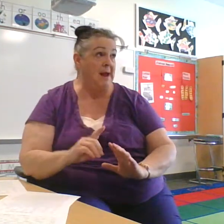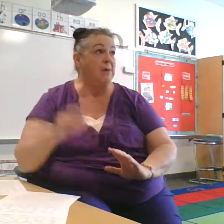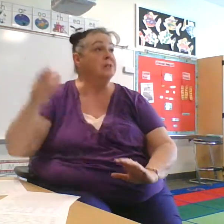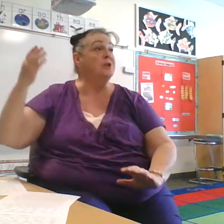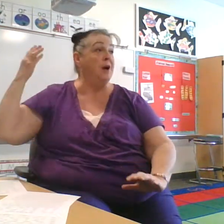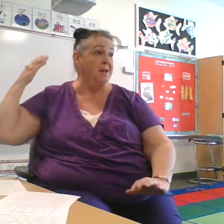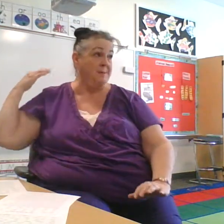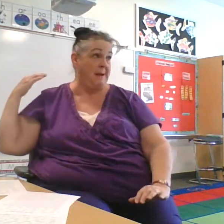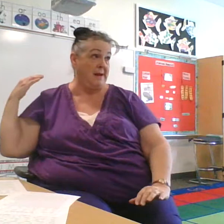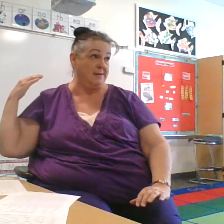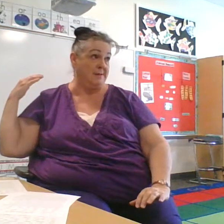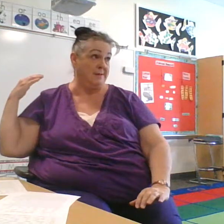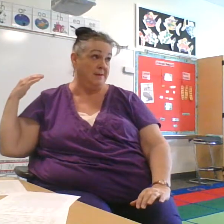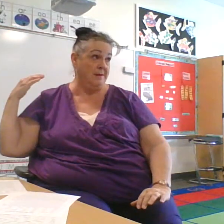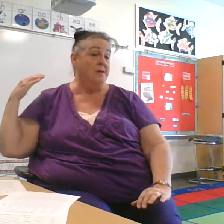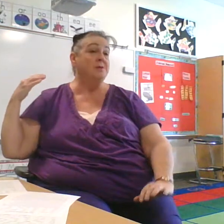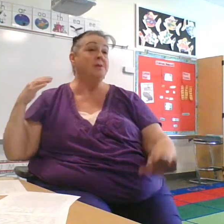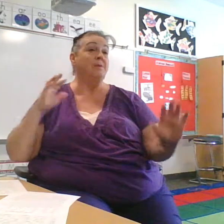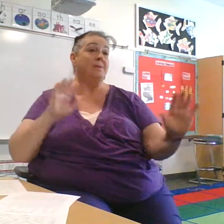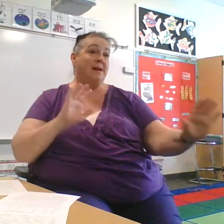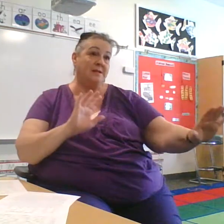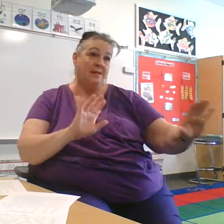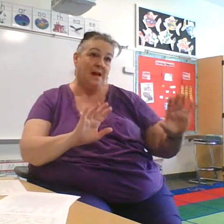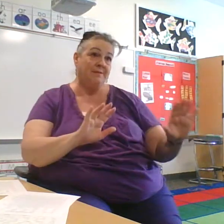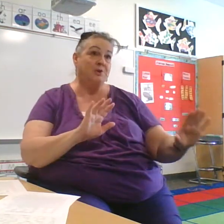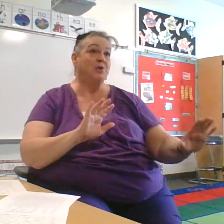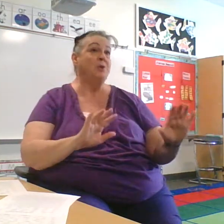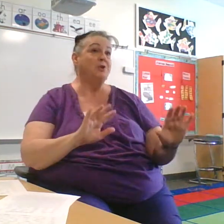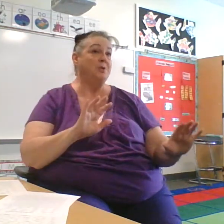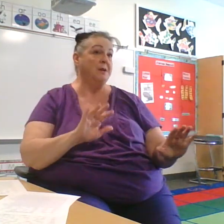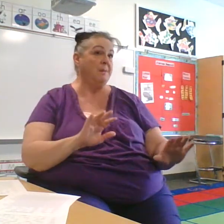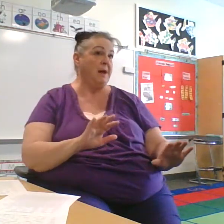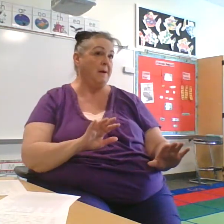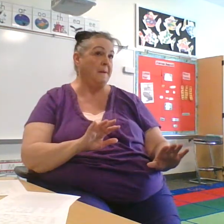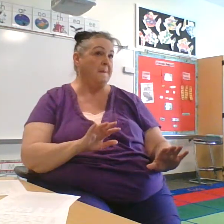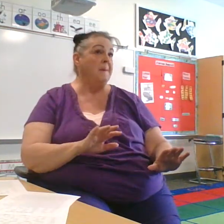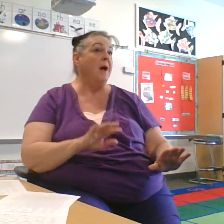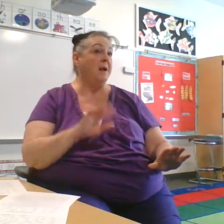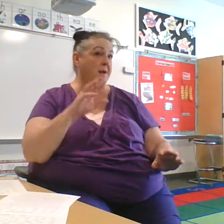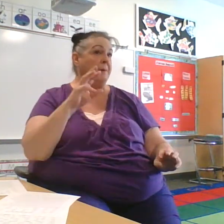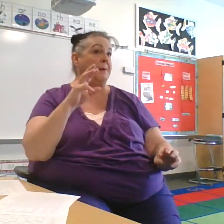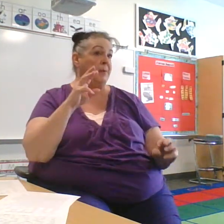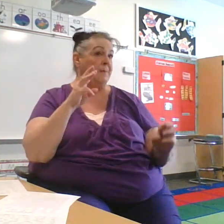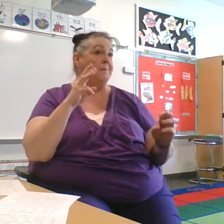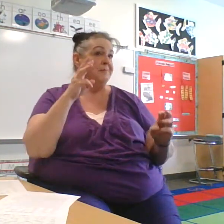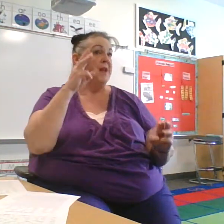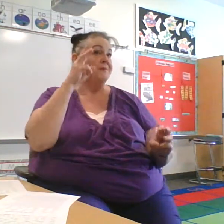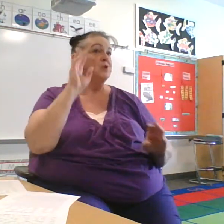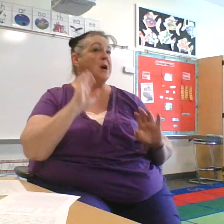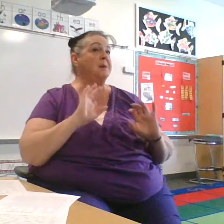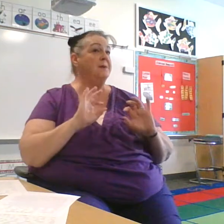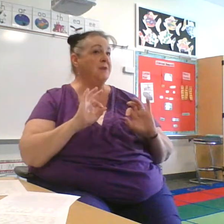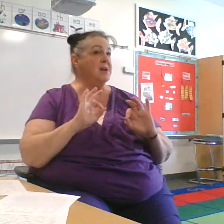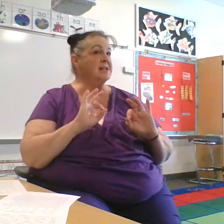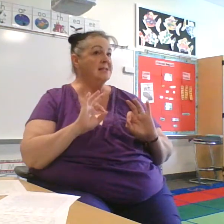It's not in the past. So that's kind of a choice you can make. A lot of people, if they're trying to be very